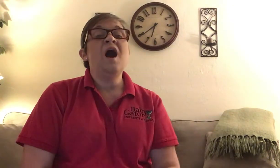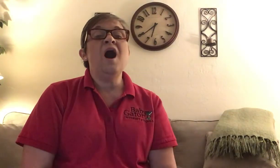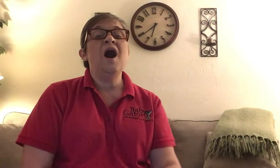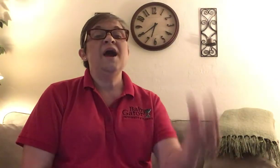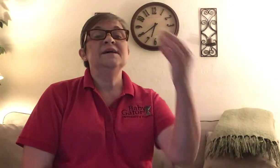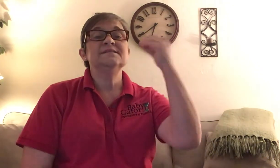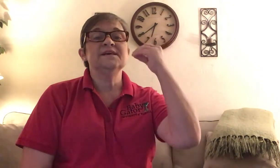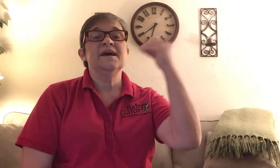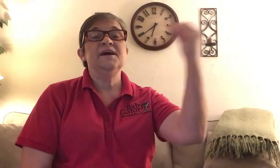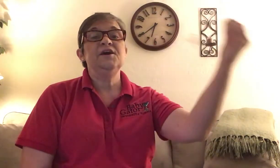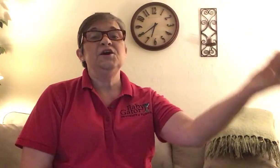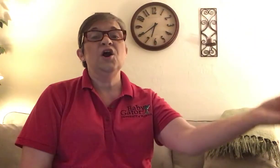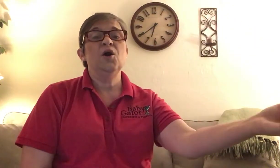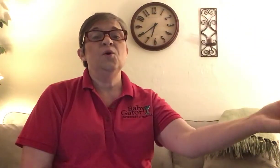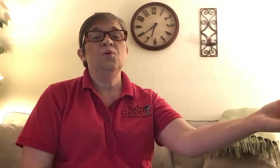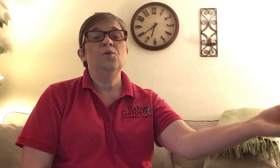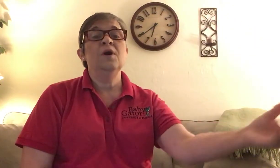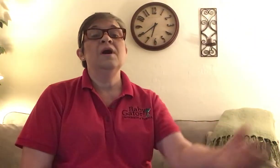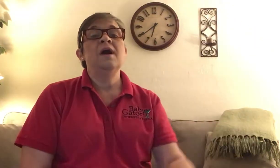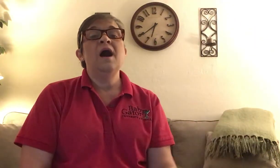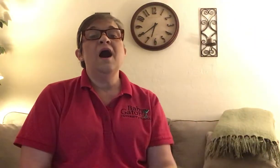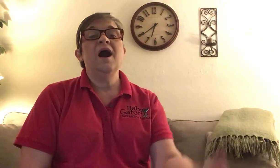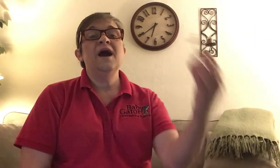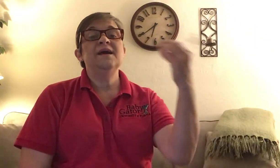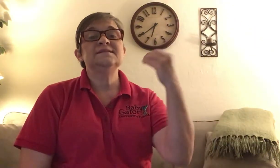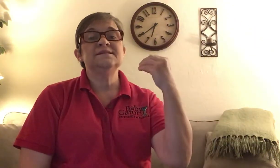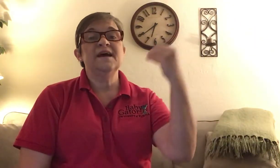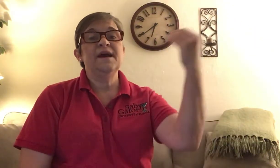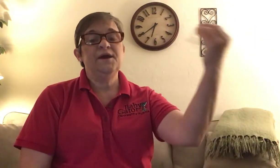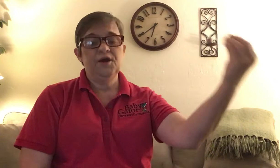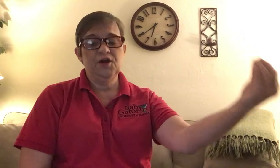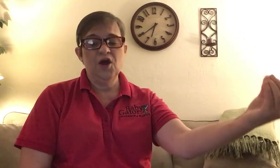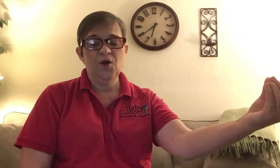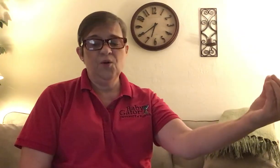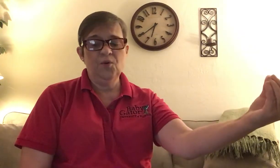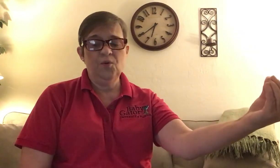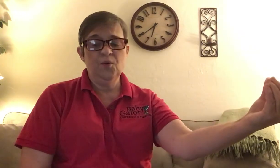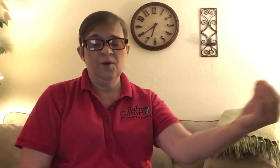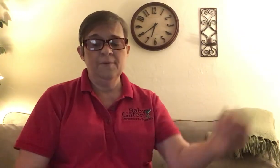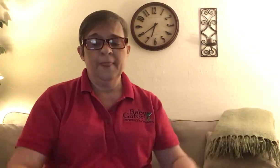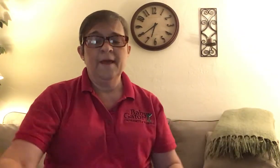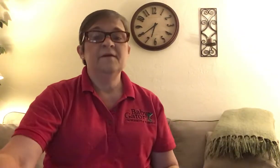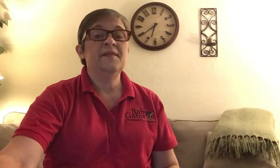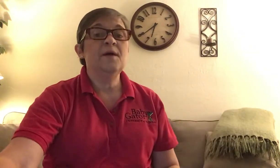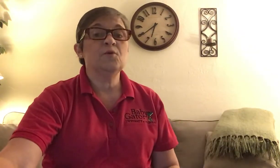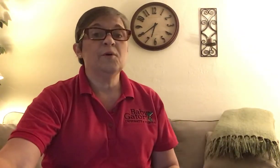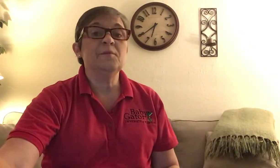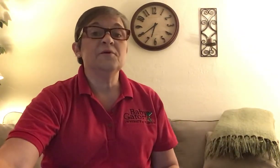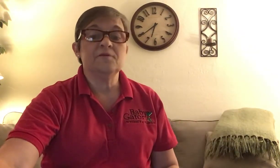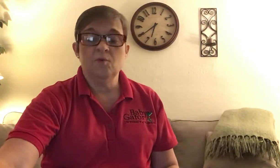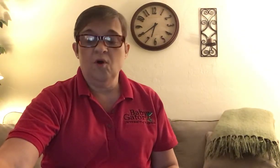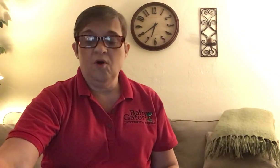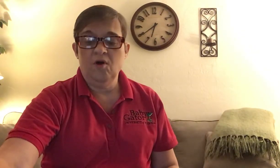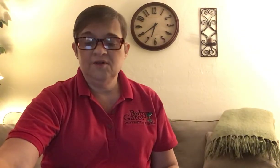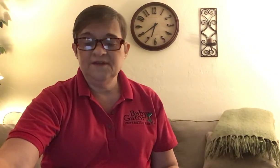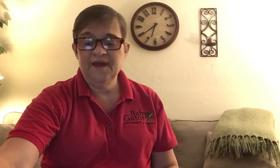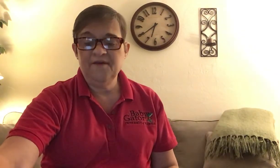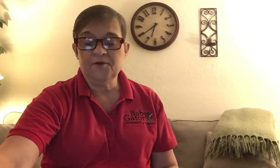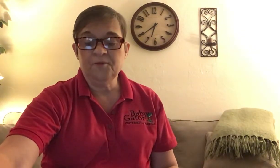I say go. I say go. Then we're going to put them all together.